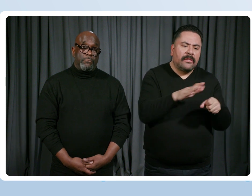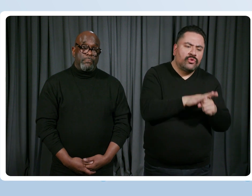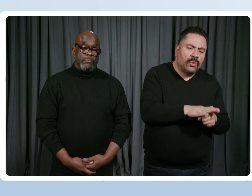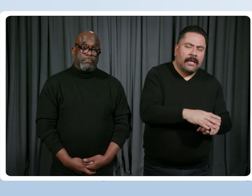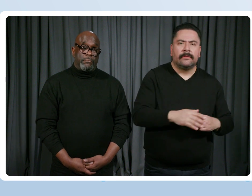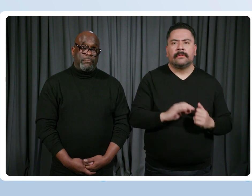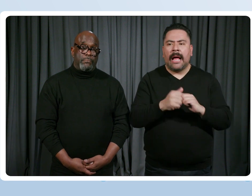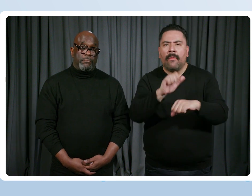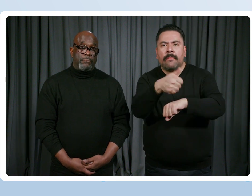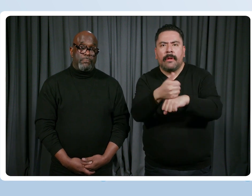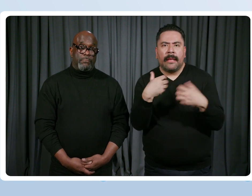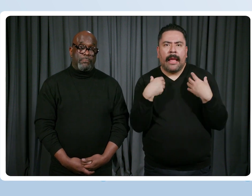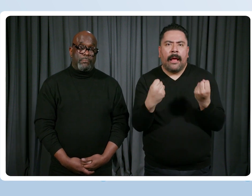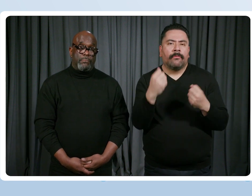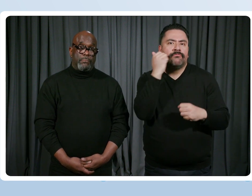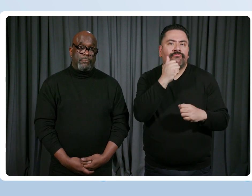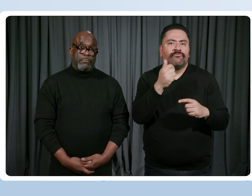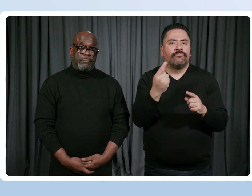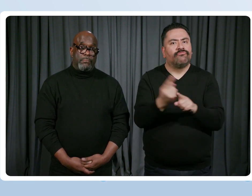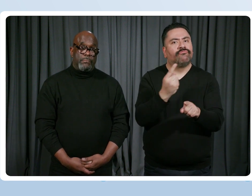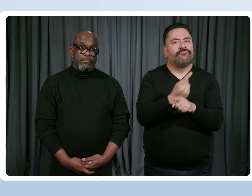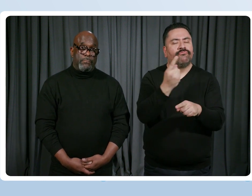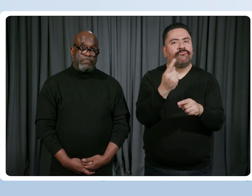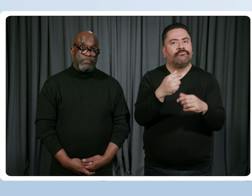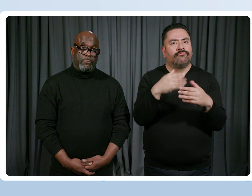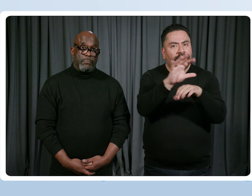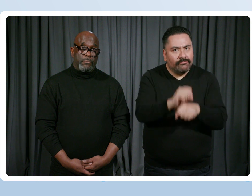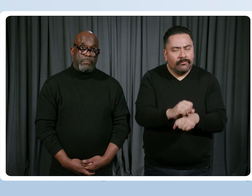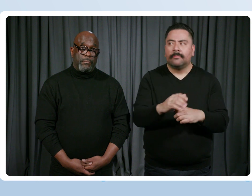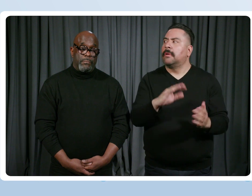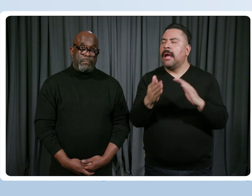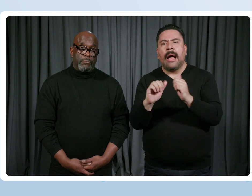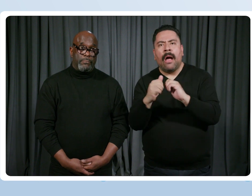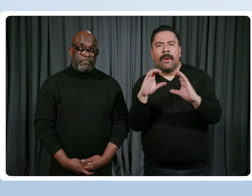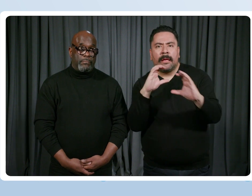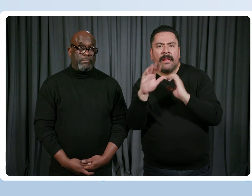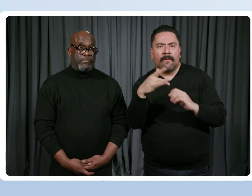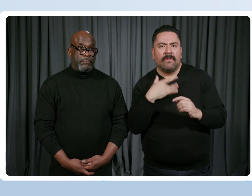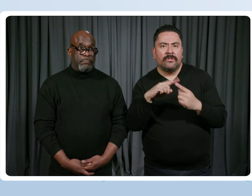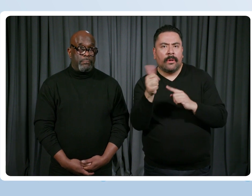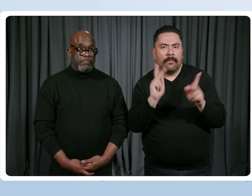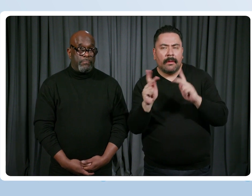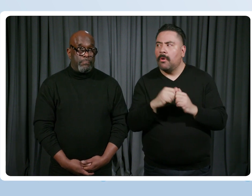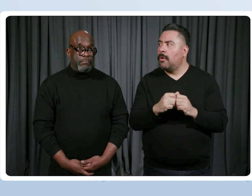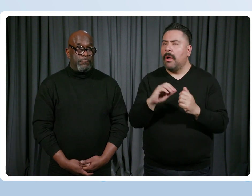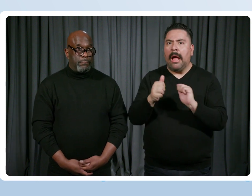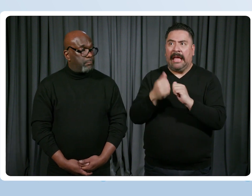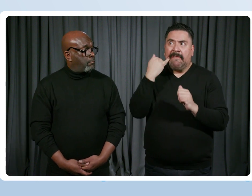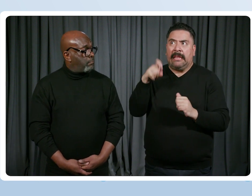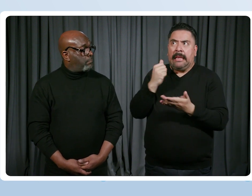you implement a healthy daily routine? How do you communicate how you're feeling to other people? How do you reach out and get